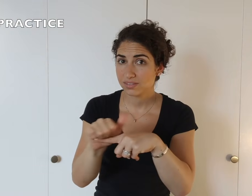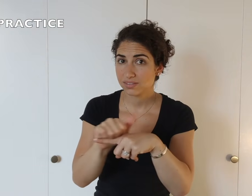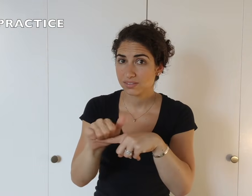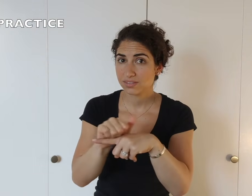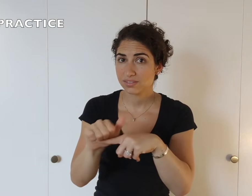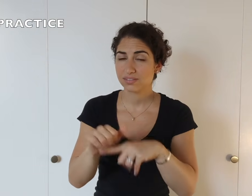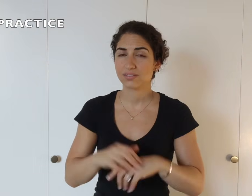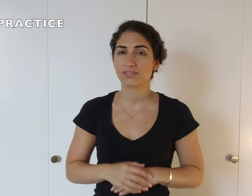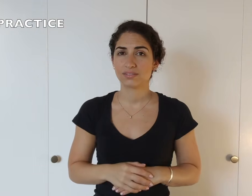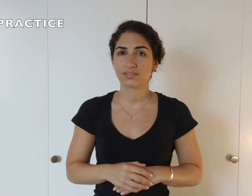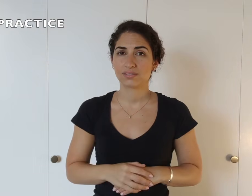practice,